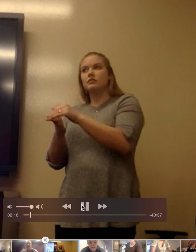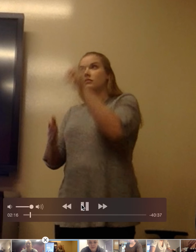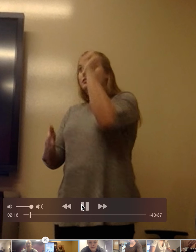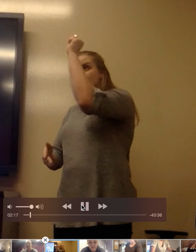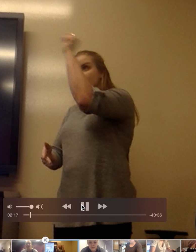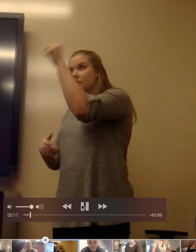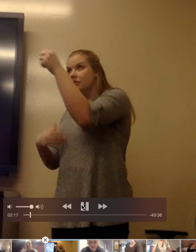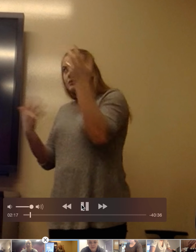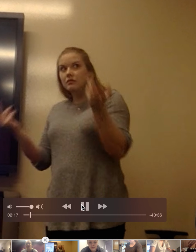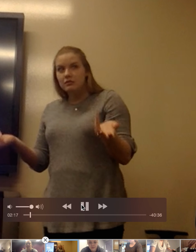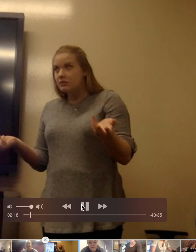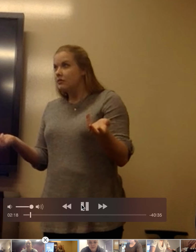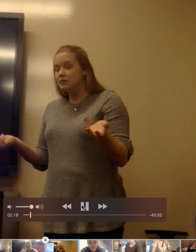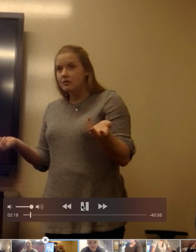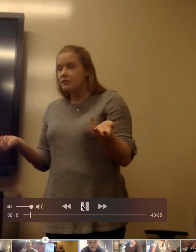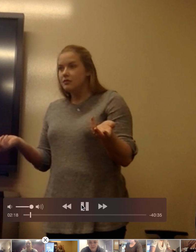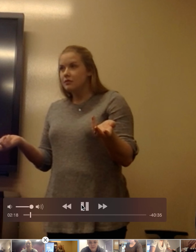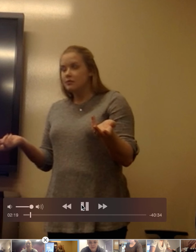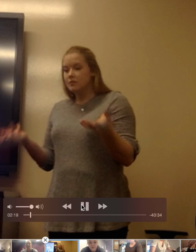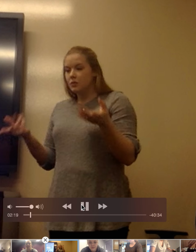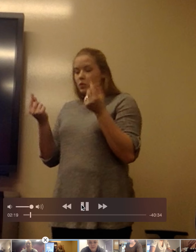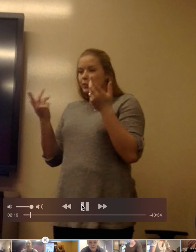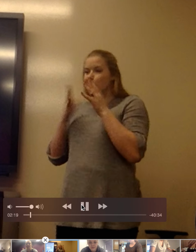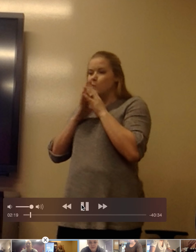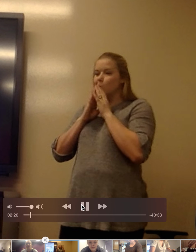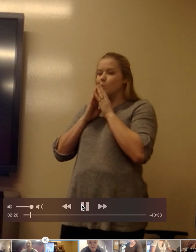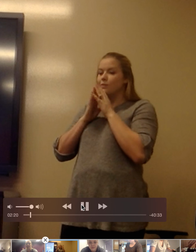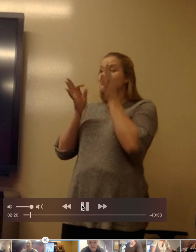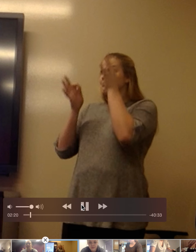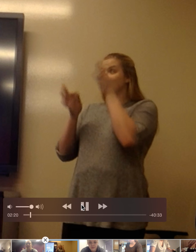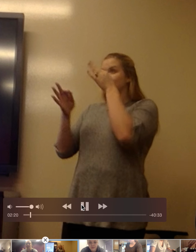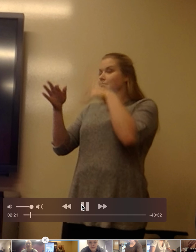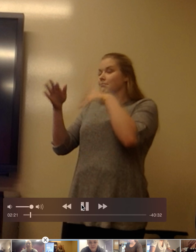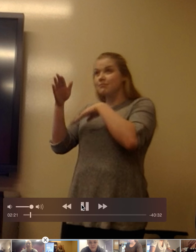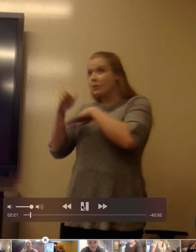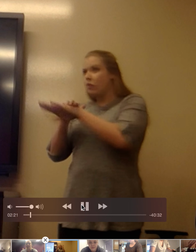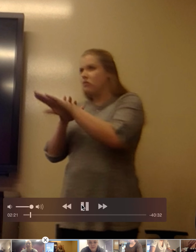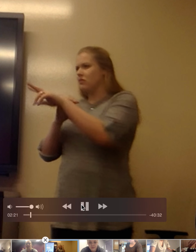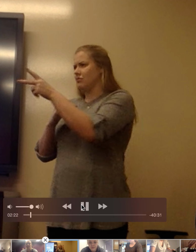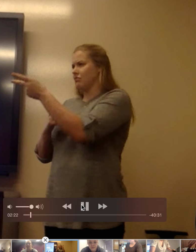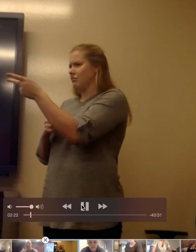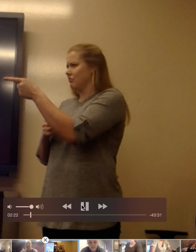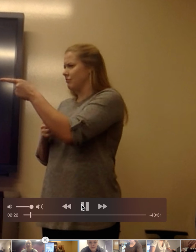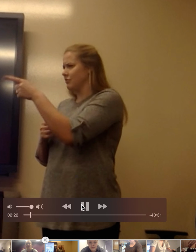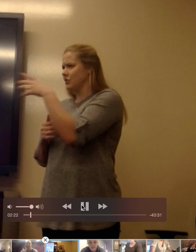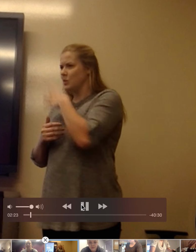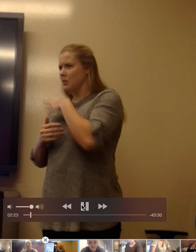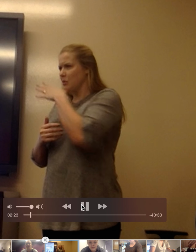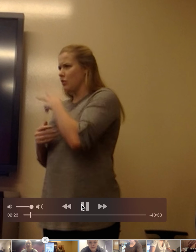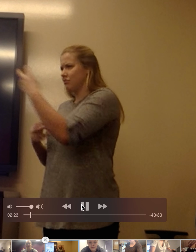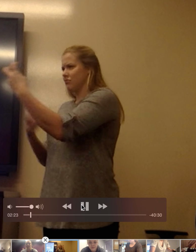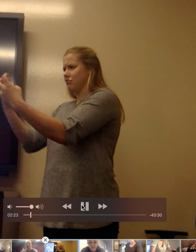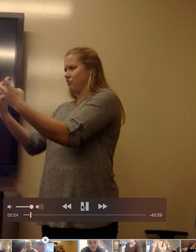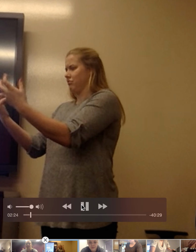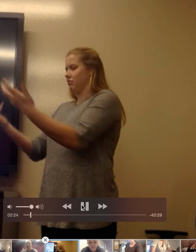So there was one night where there was a man, Gallaudet, who was knocking on a door, and no one answered, and he decided to go in, and he sees